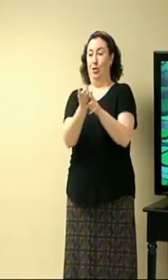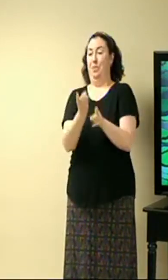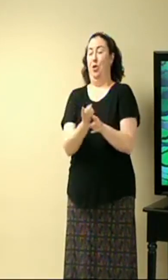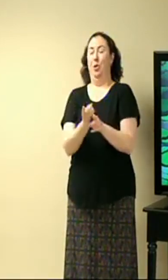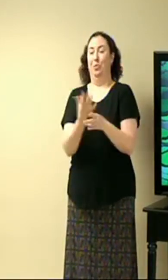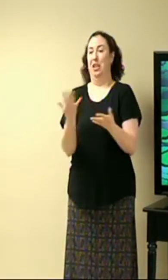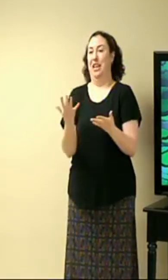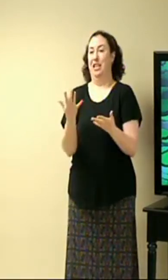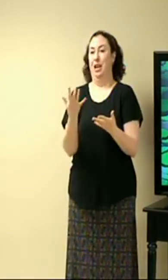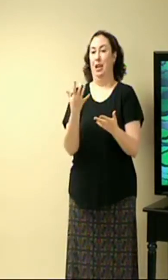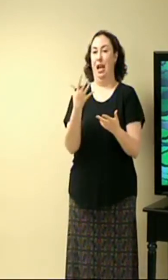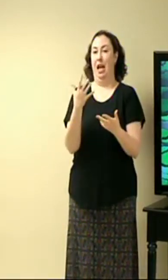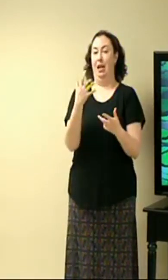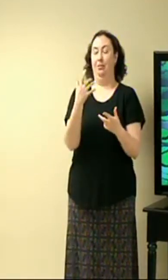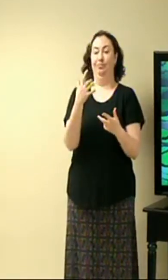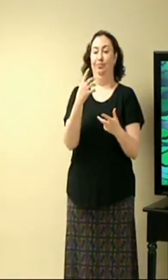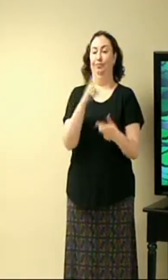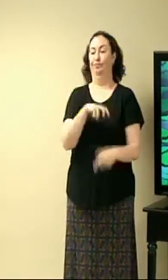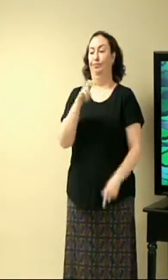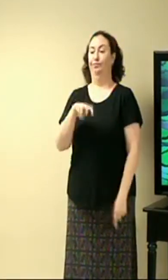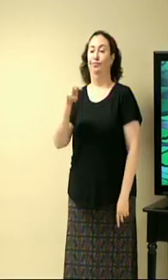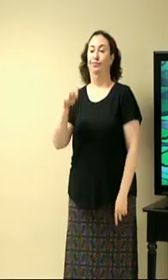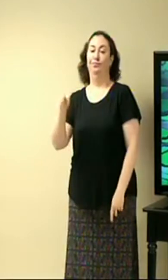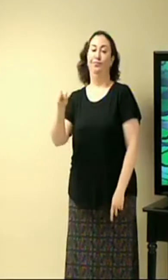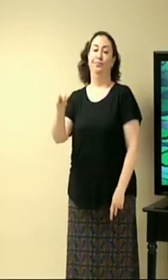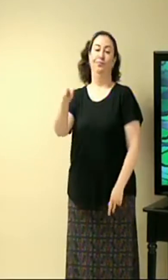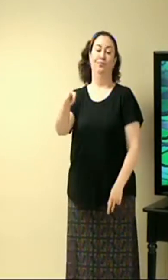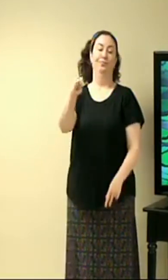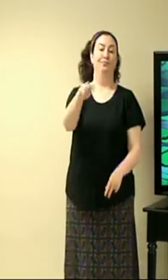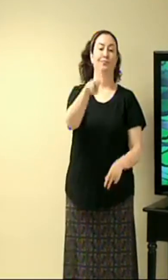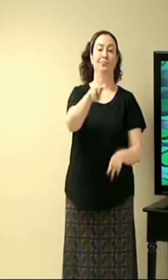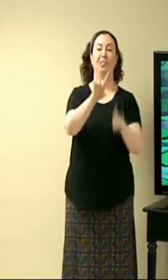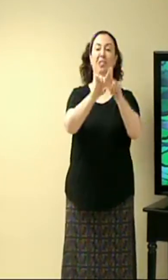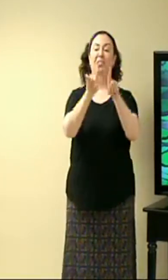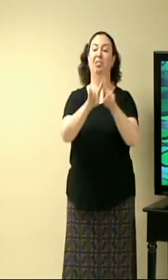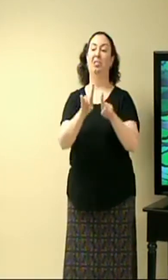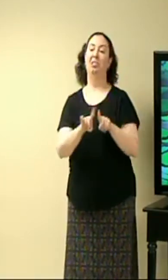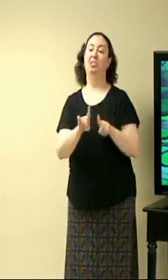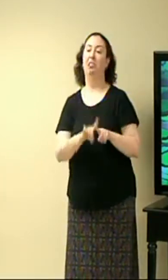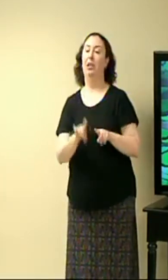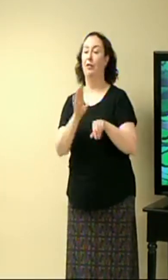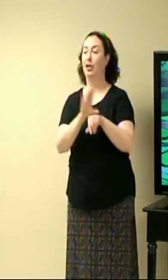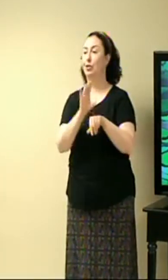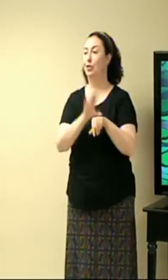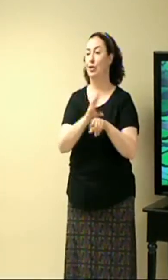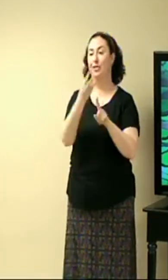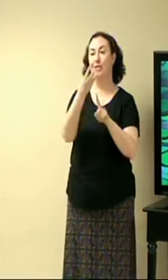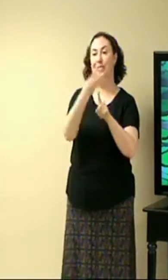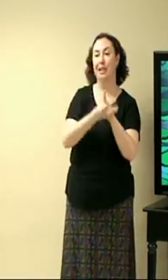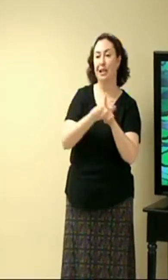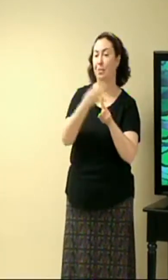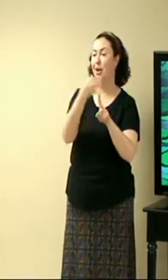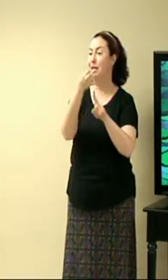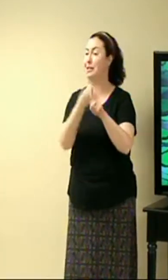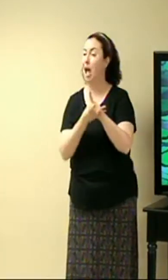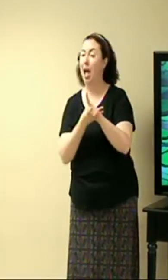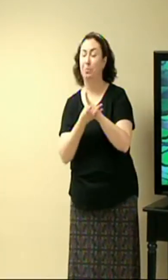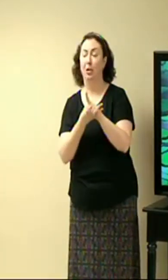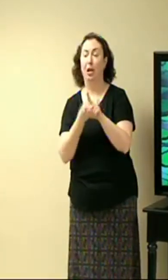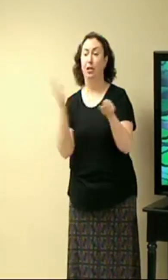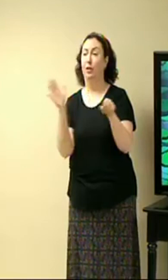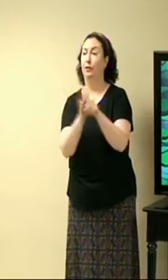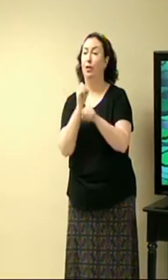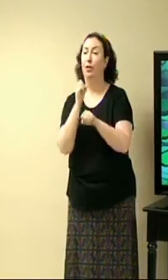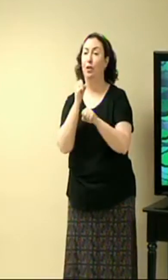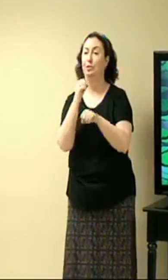shirts at the mall, and we do it often for 6 months, 9 months, sometimes even a year. And when people ask us, we just say, oh, we're just